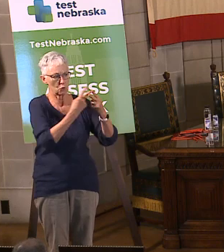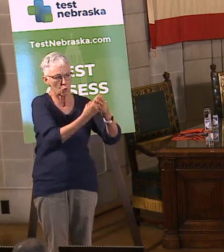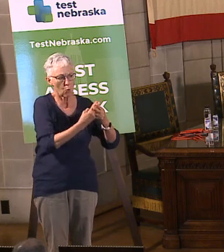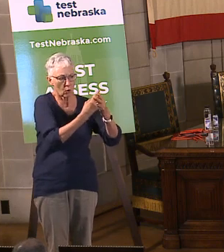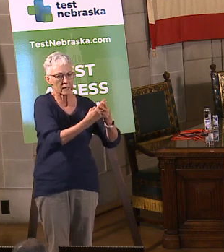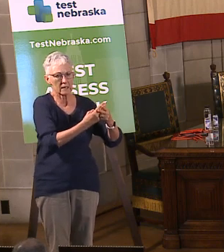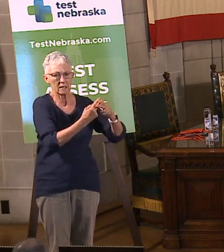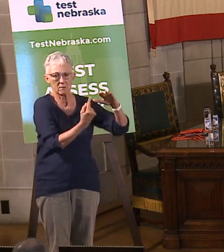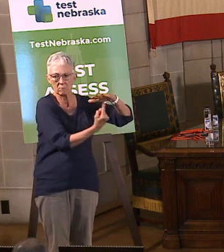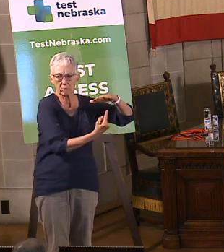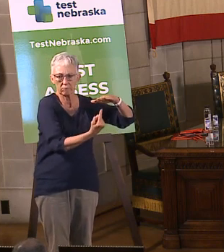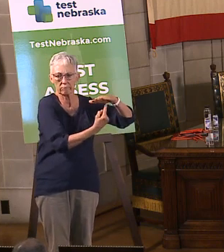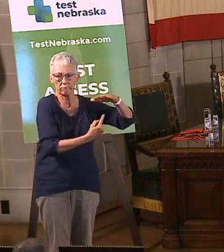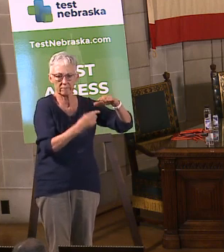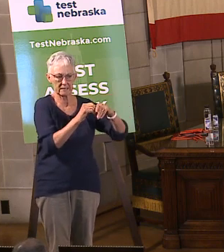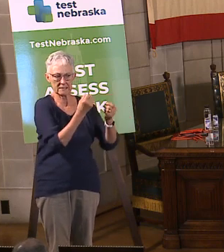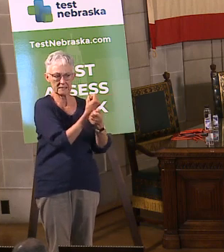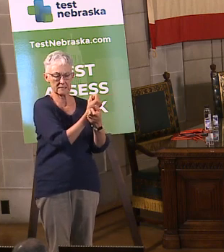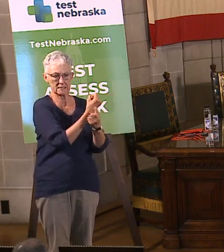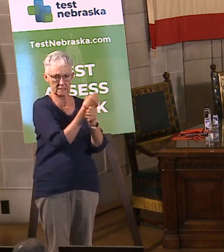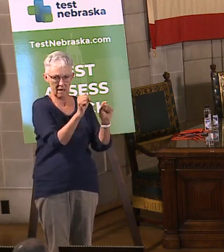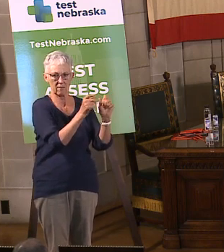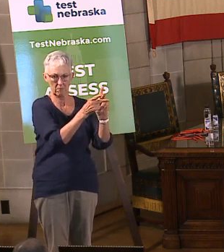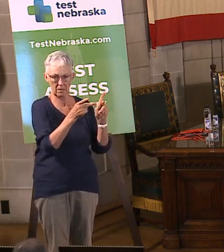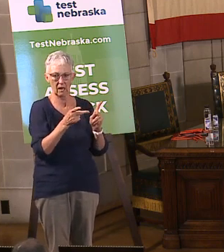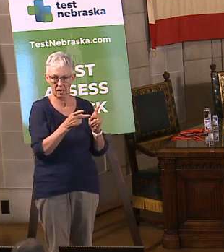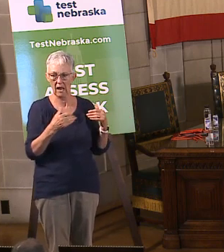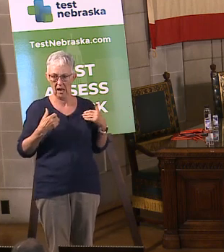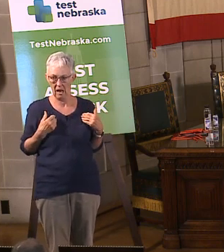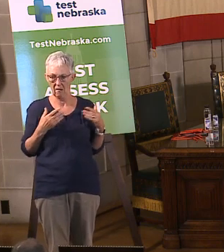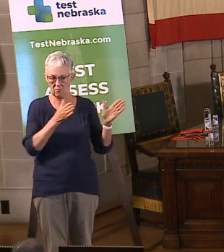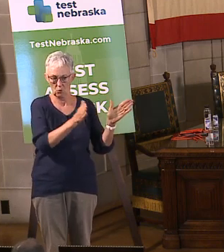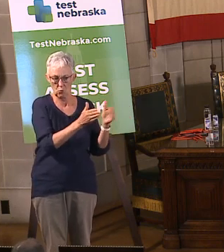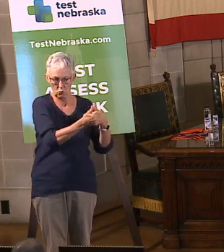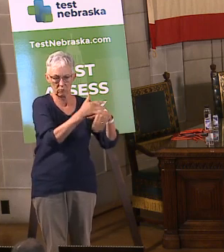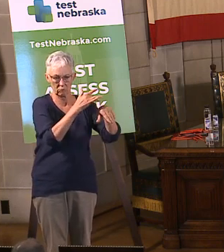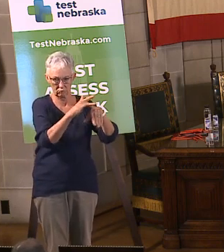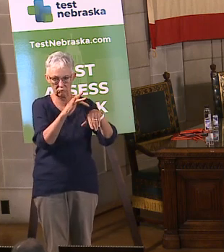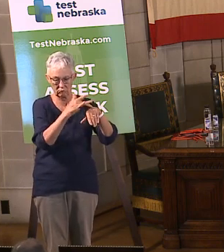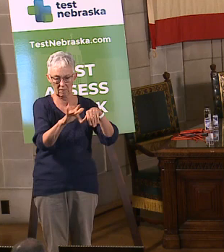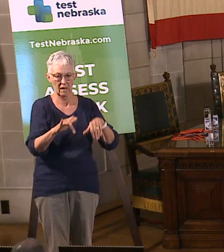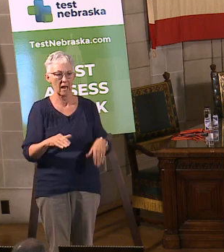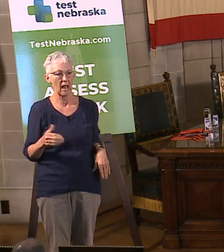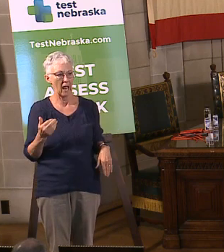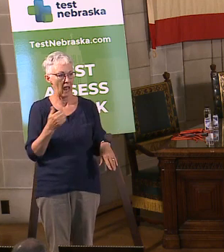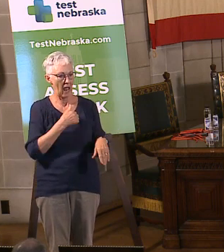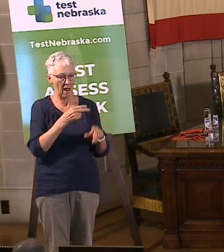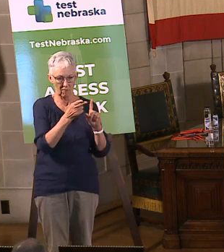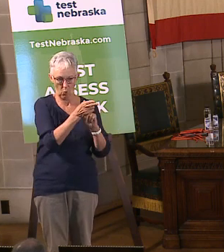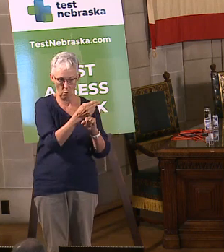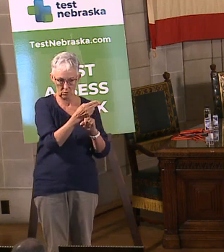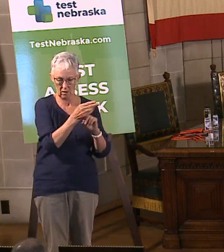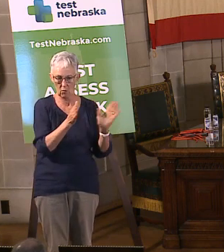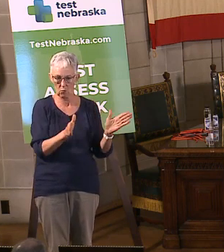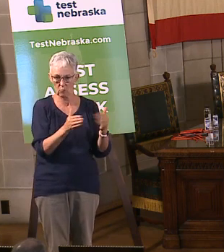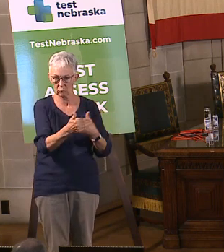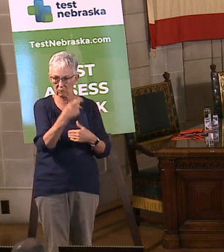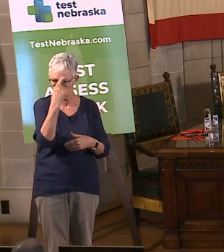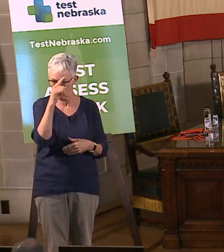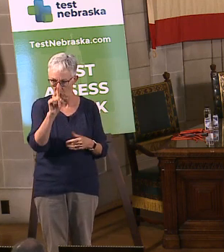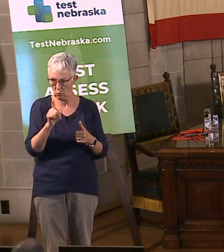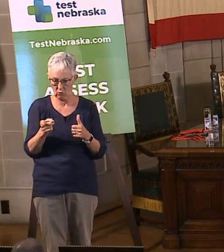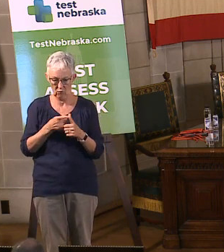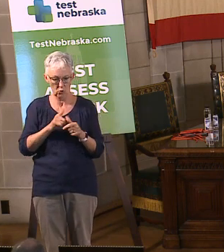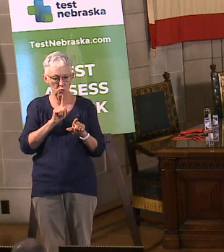forth. We've got hotel rooms available for our first responders and our healthcare workers. So again, making that